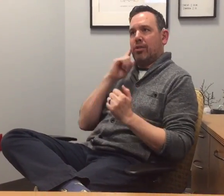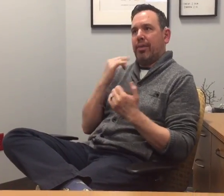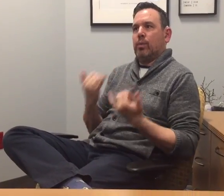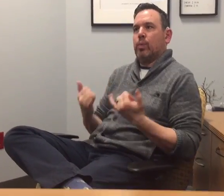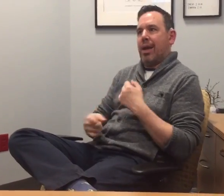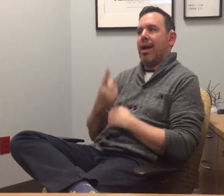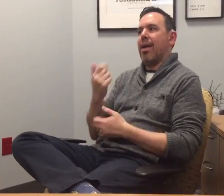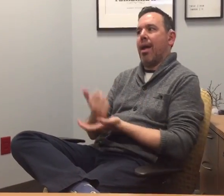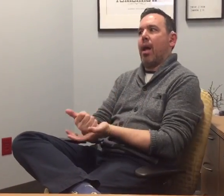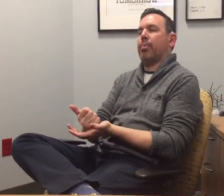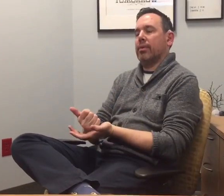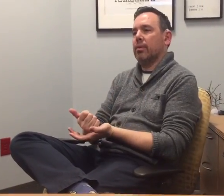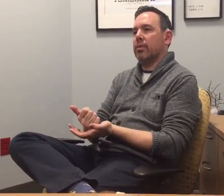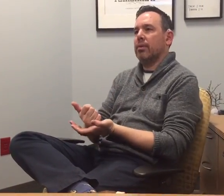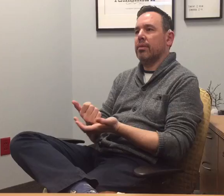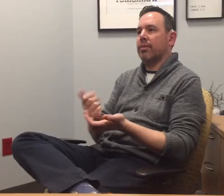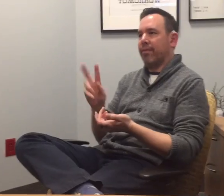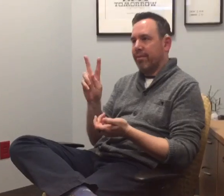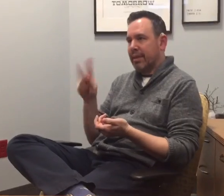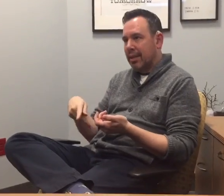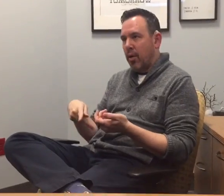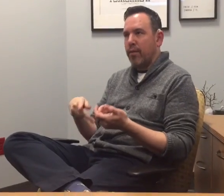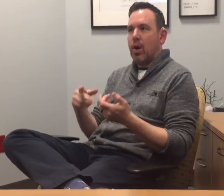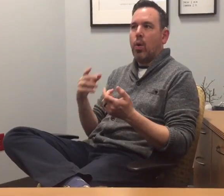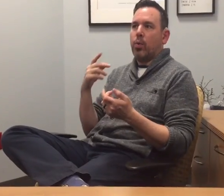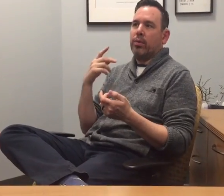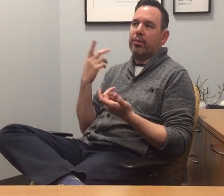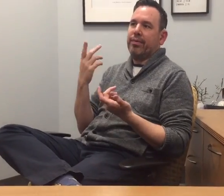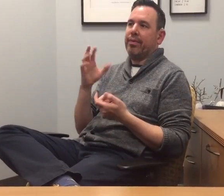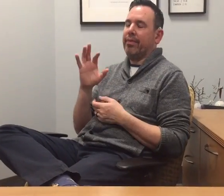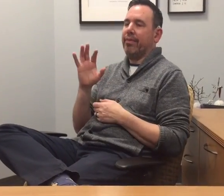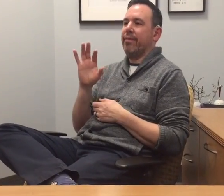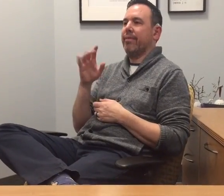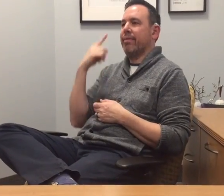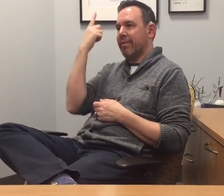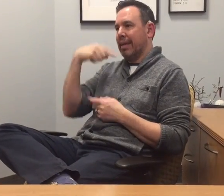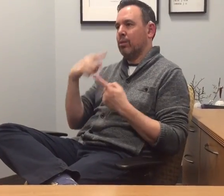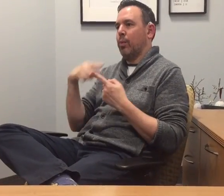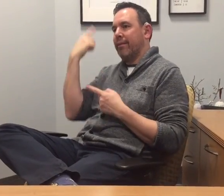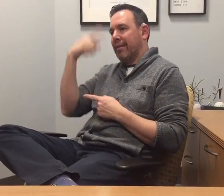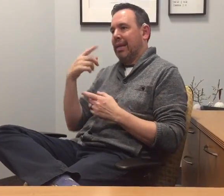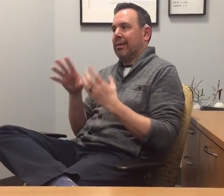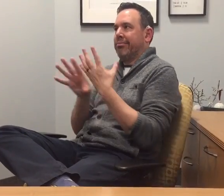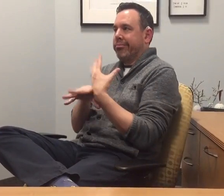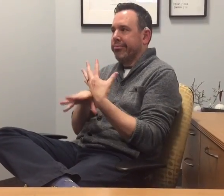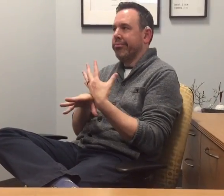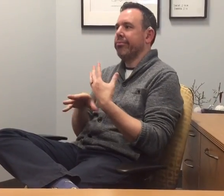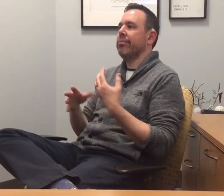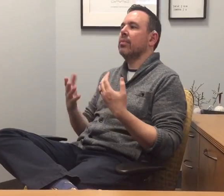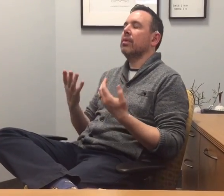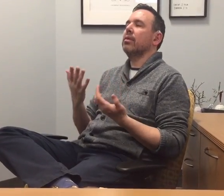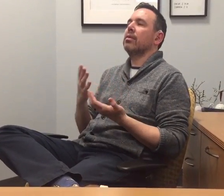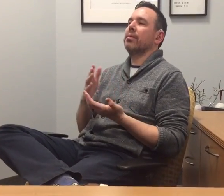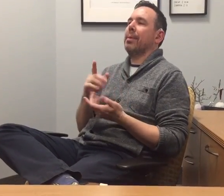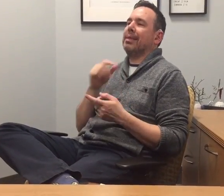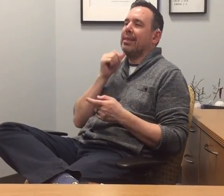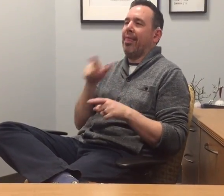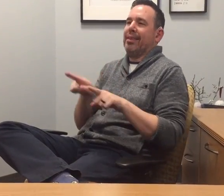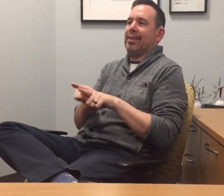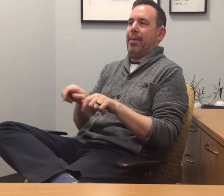And with technology, it's even better. Technology today is great. They have video phones. They have face-to-face communications. They can video